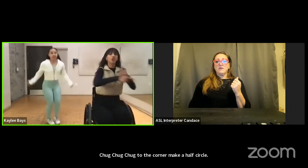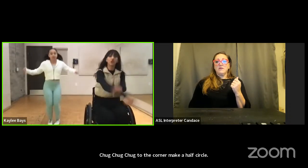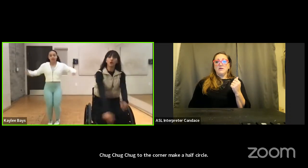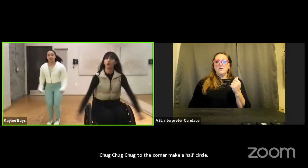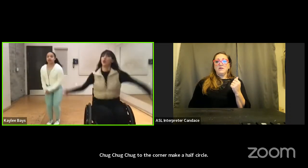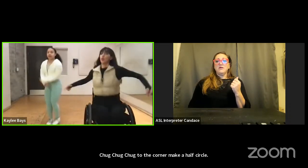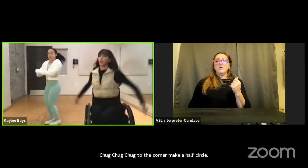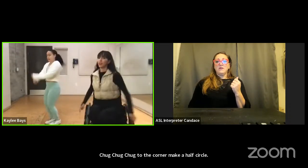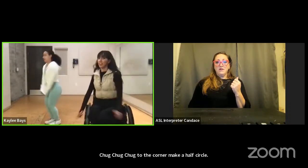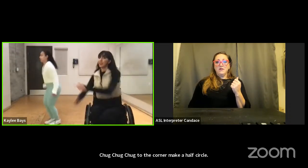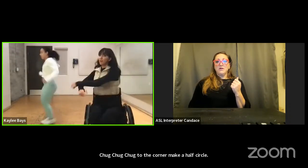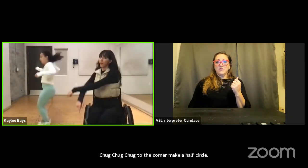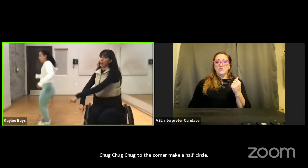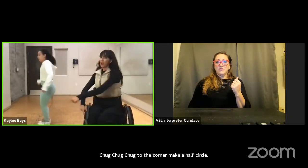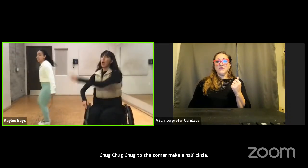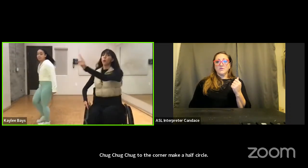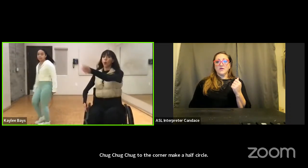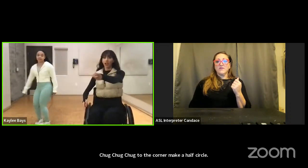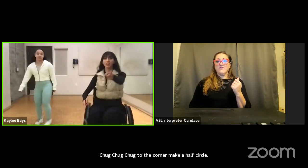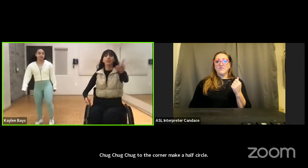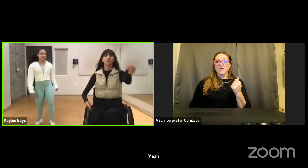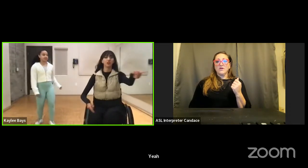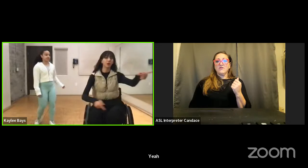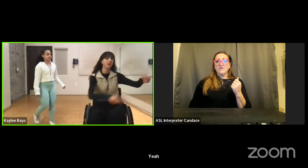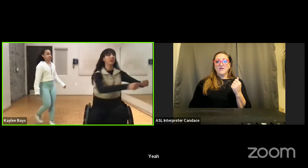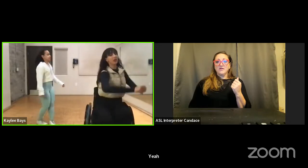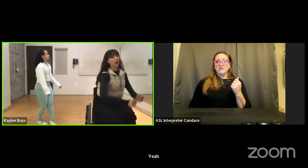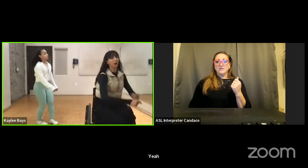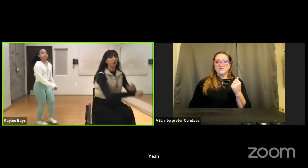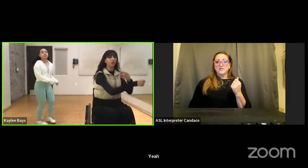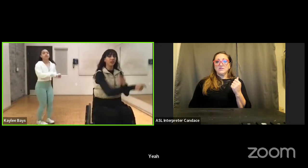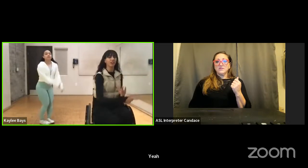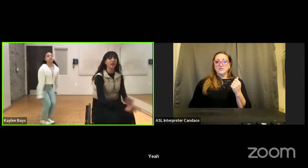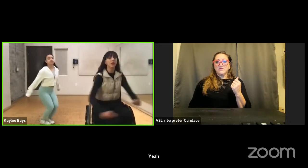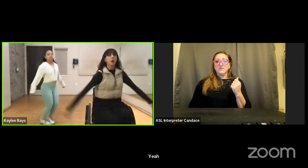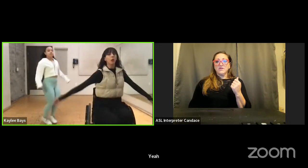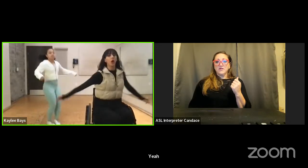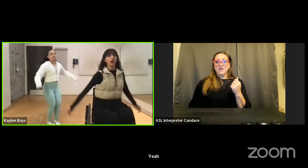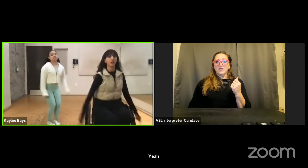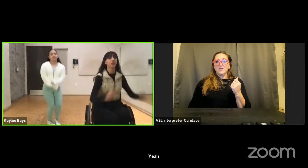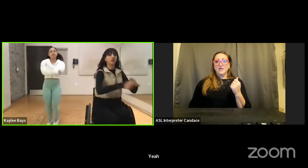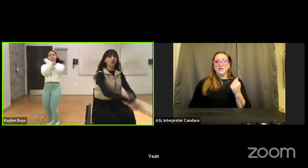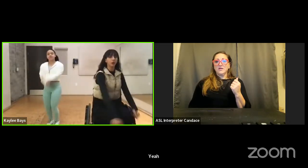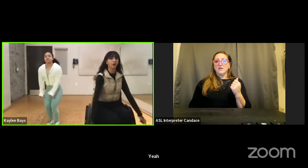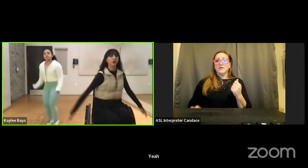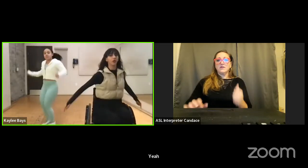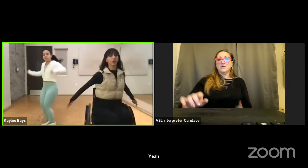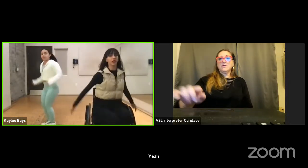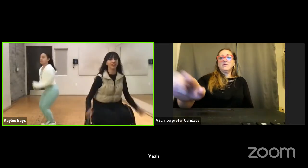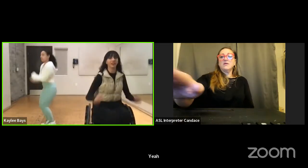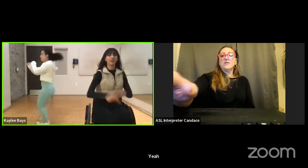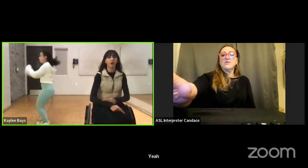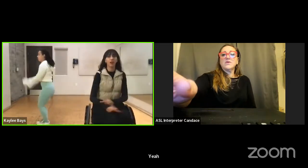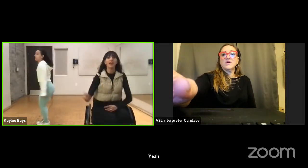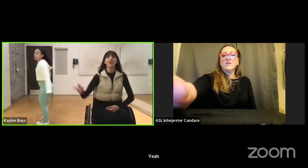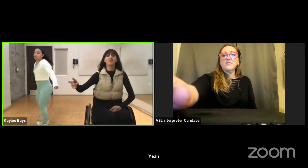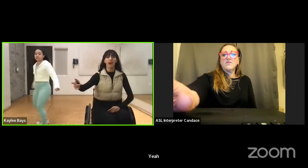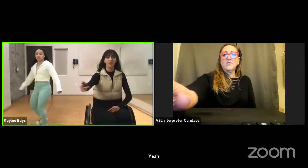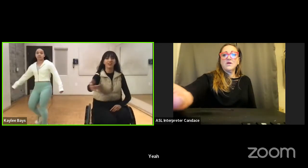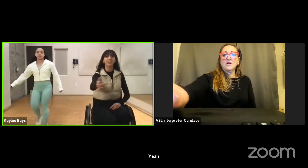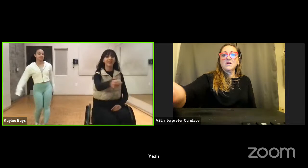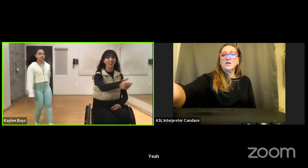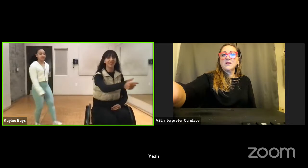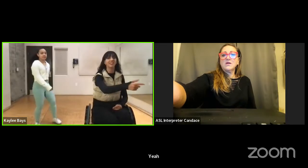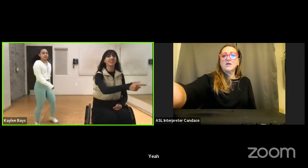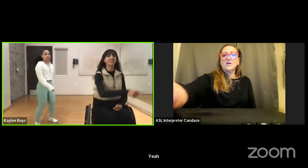Chug, two, three, four, one, to the other side. Five, two, three, four,